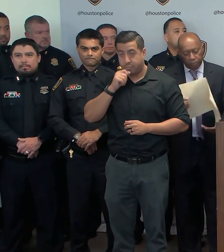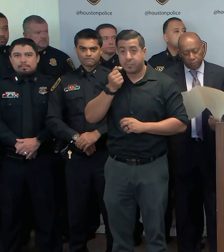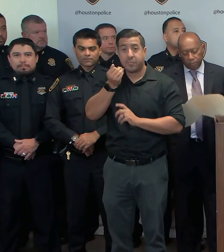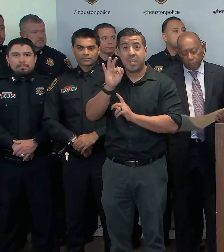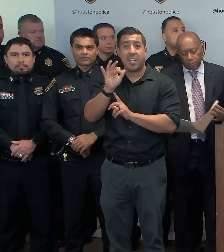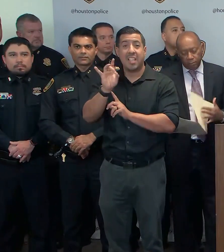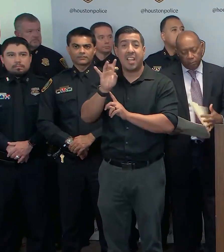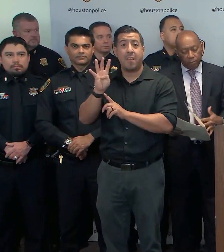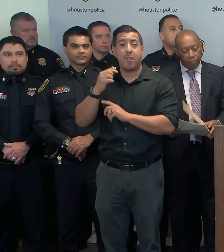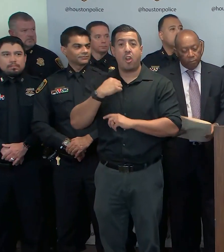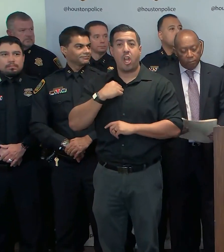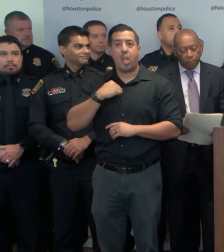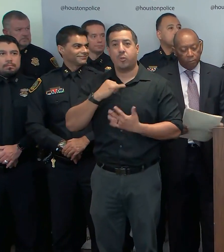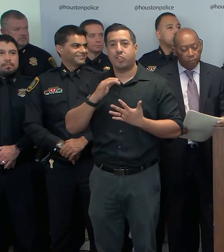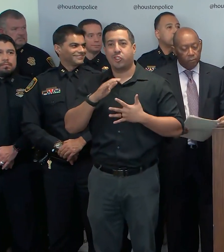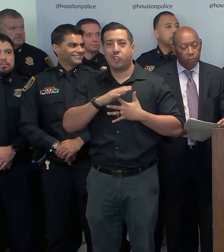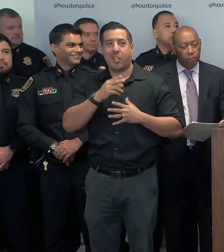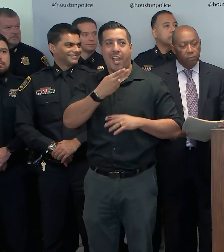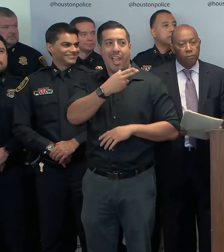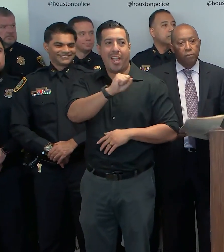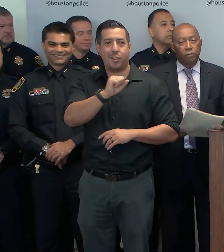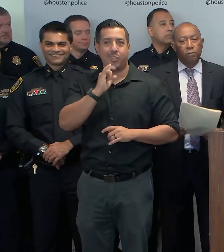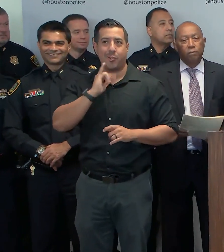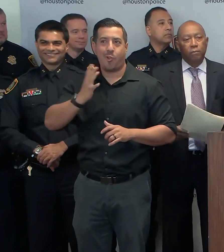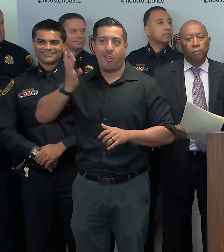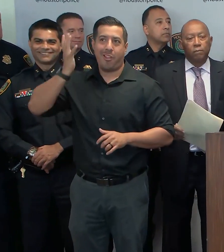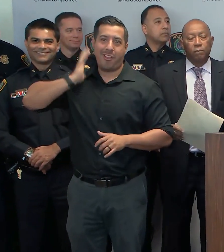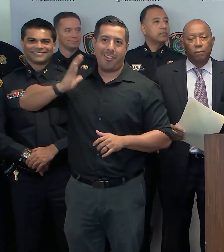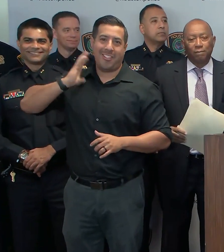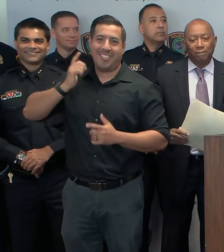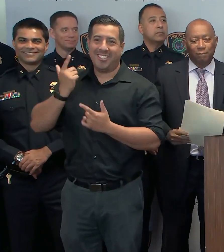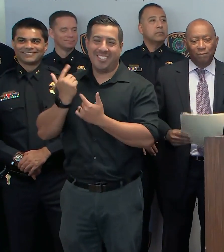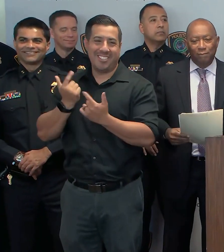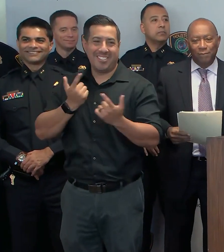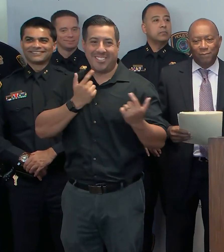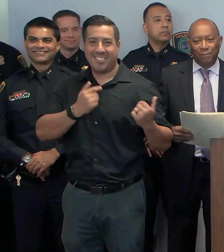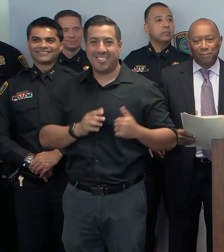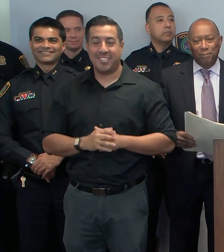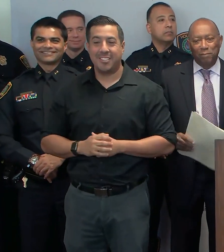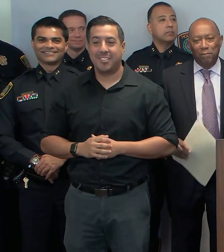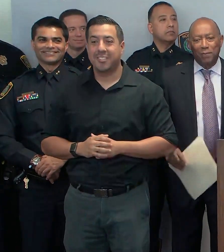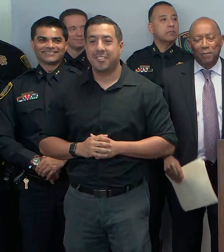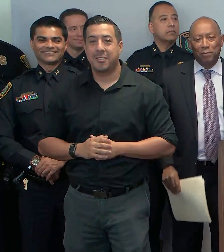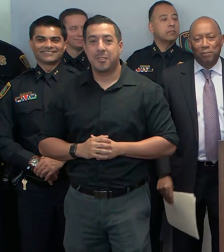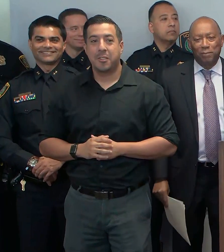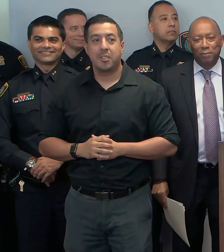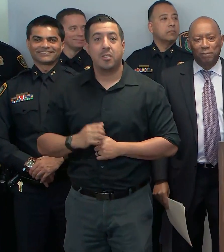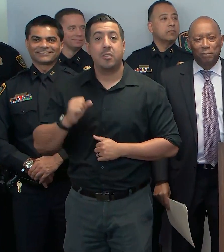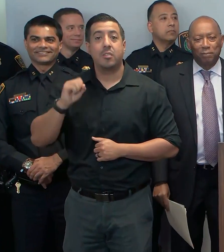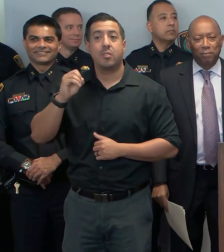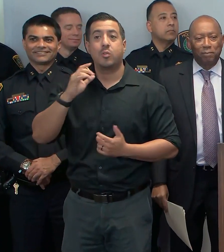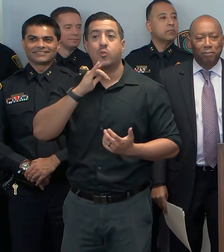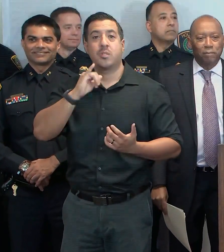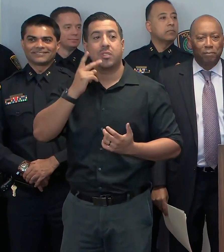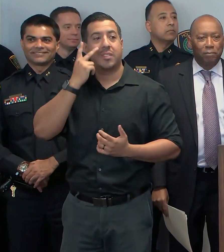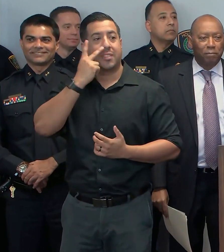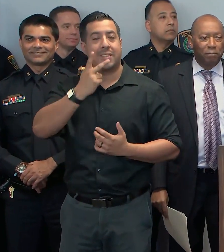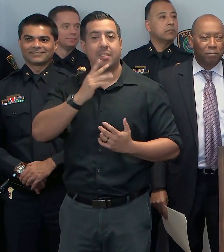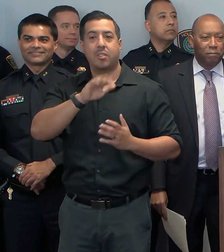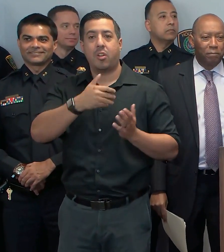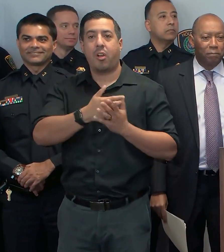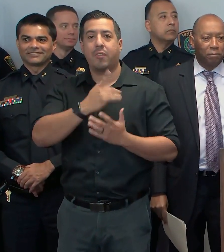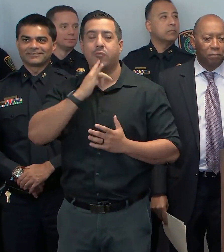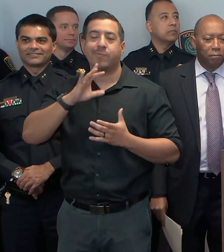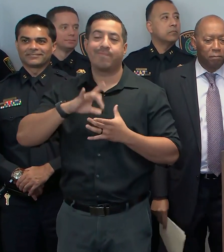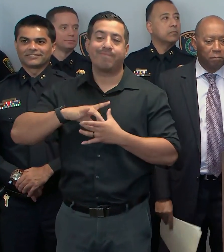1984, I was a junior in high school, so that's a long time. So look, it just speaks to the spirit of our